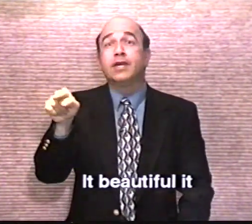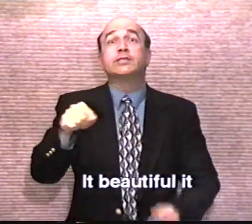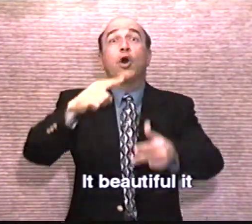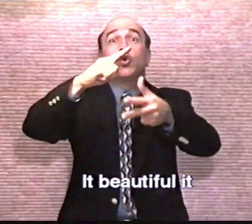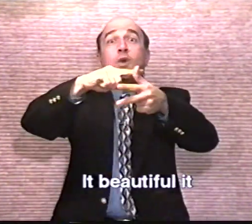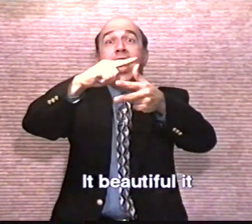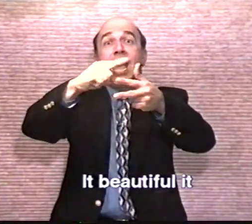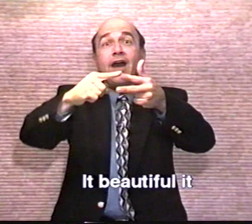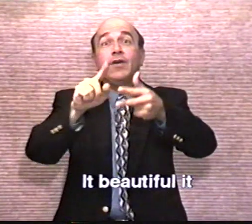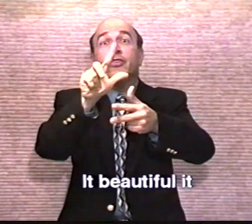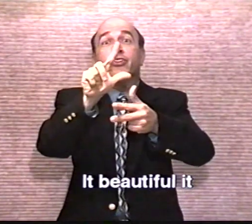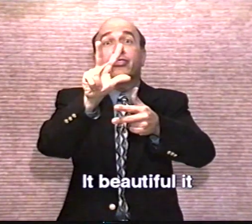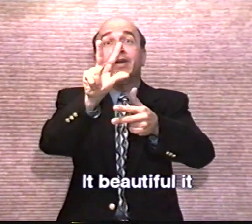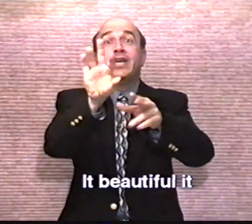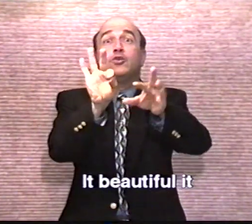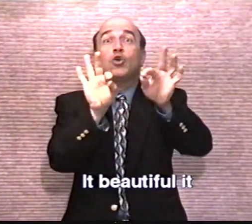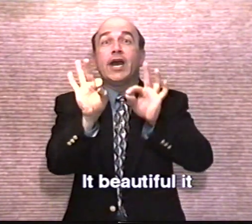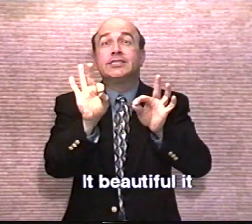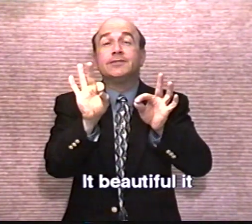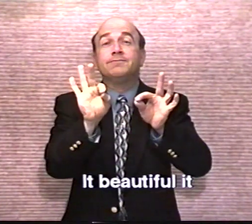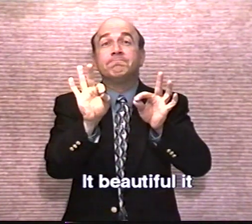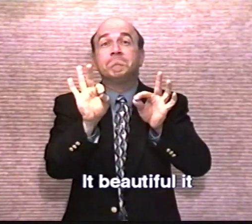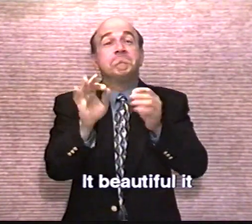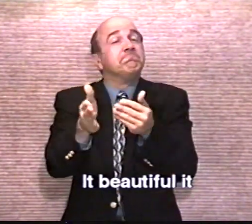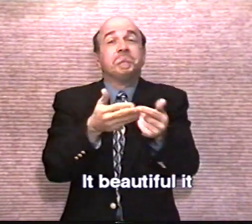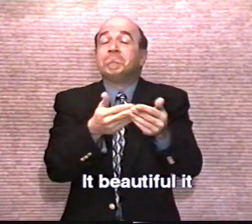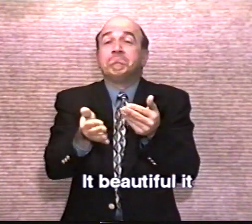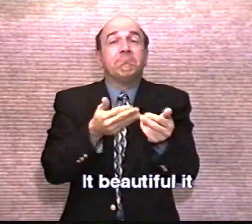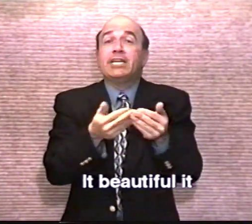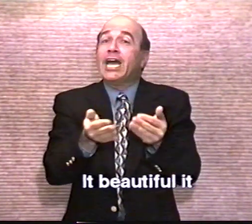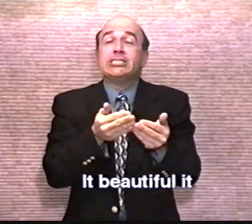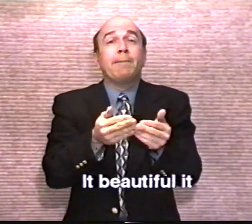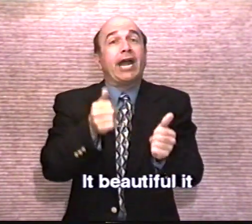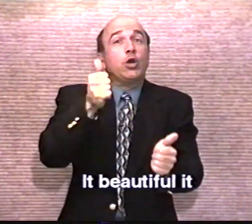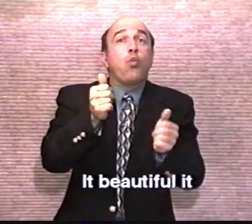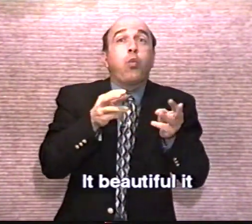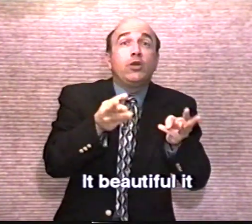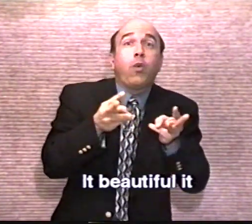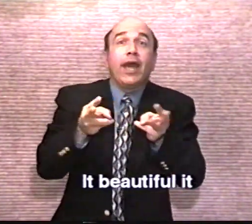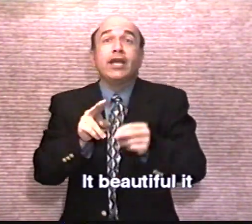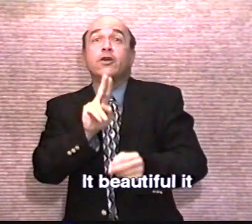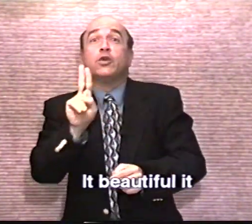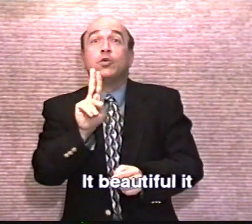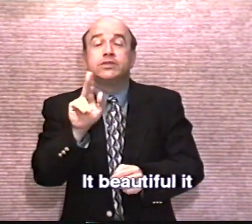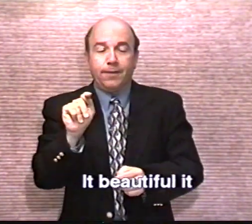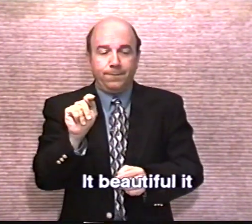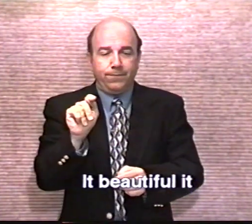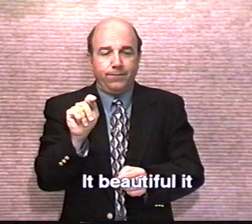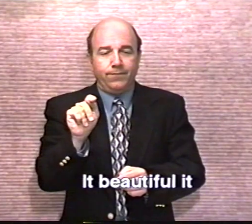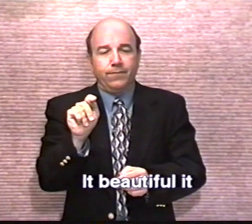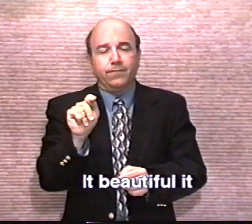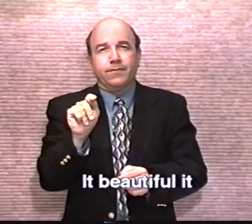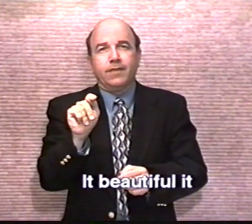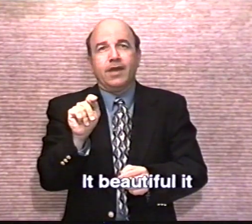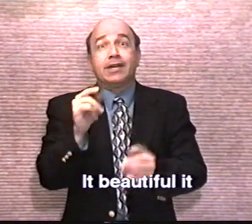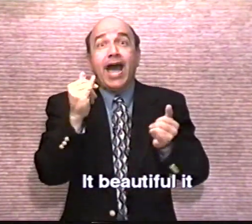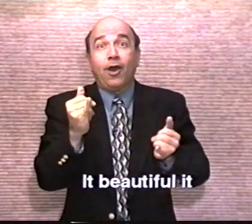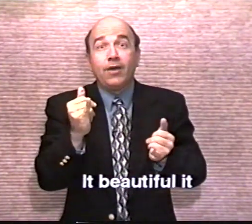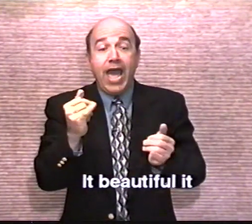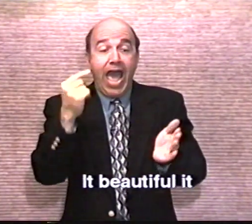So you have 3 choices. It doesn't matter which way you use it. Now, have